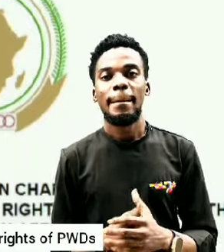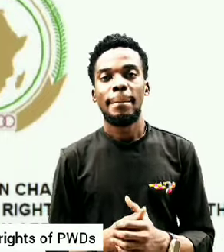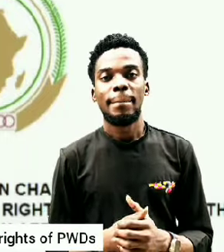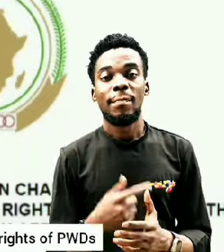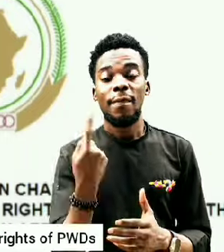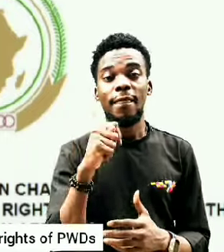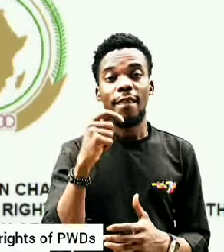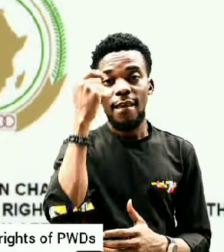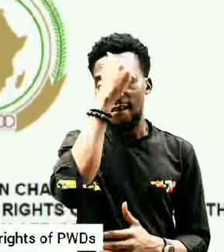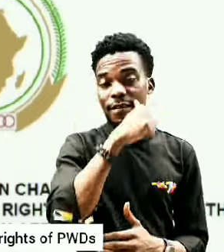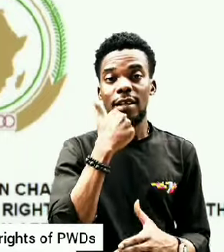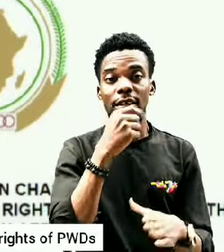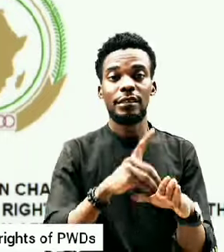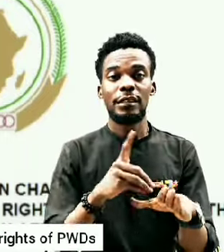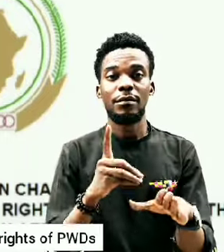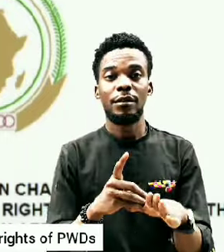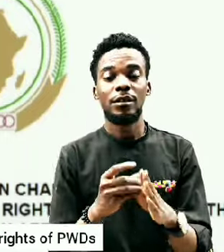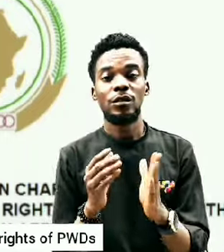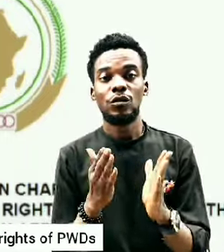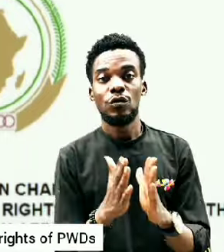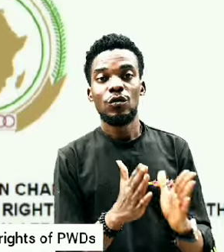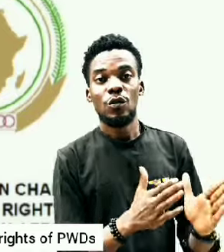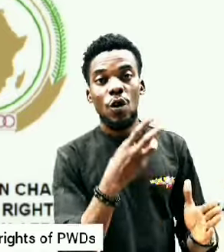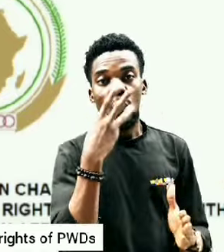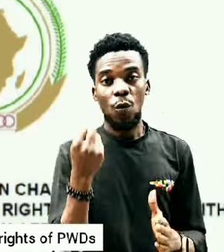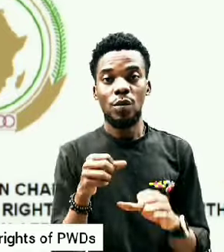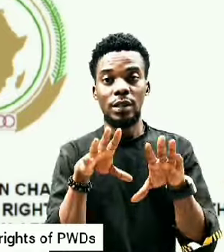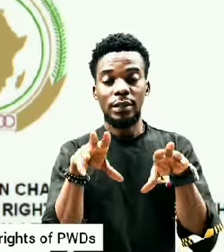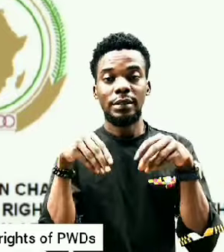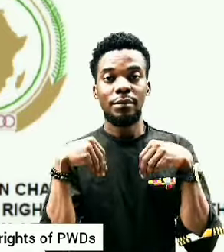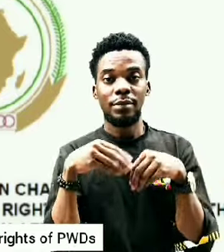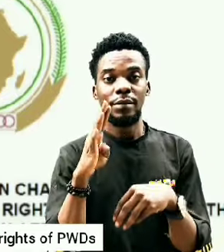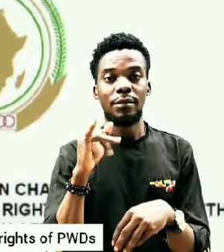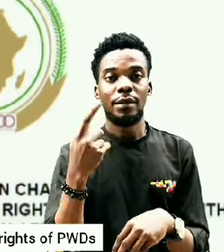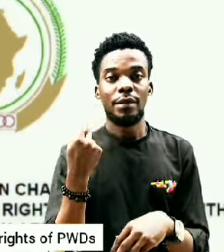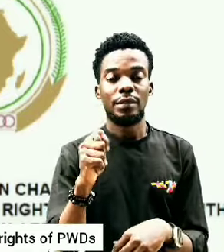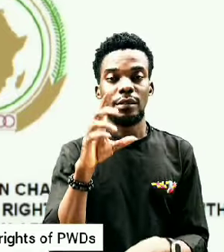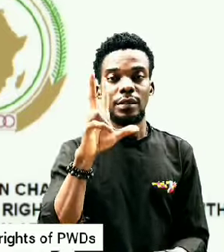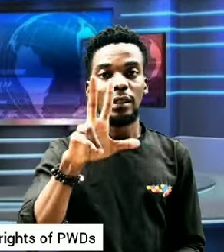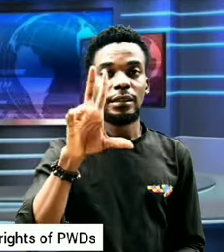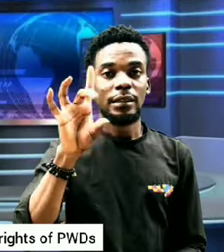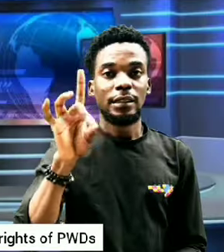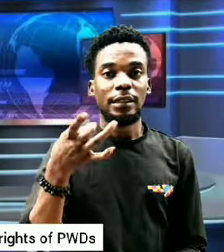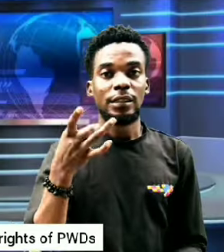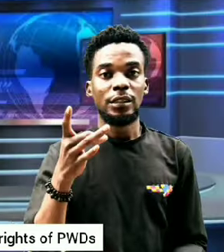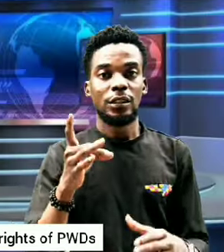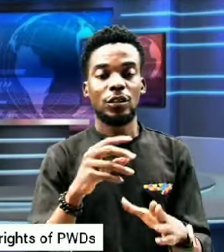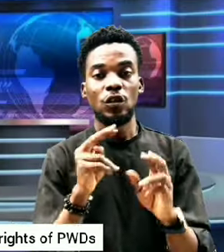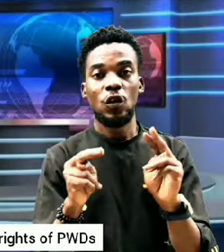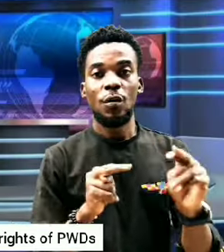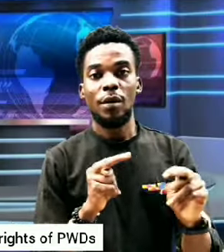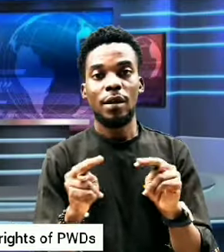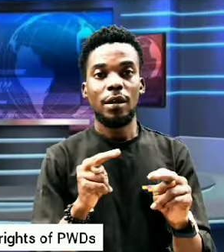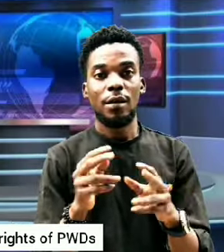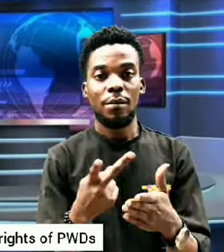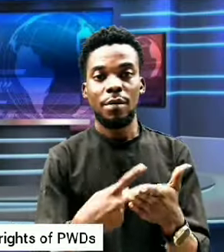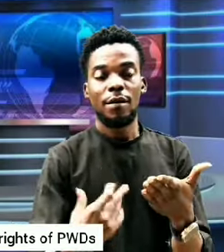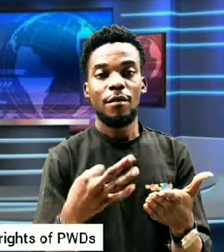2023. The African Disability Protocol was adopted by the 38th Ordinary Session of the